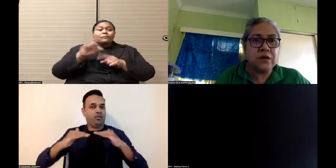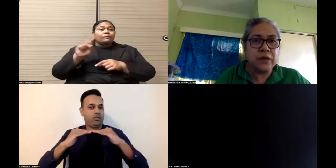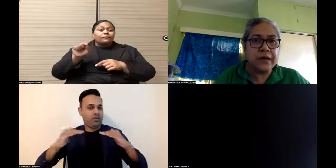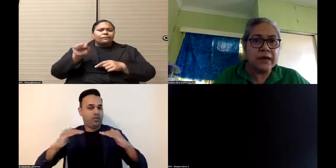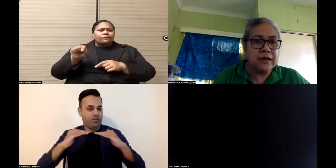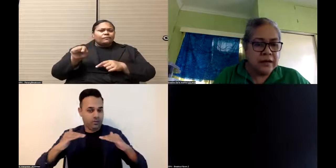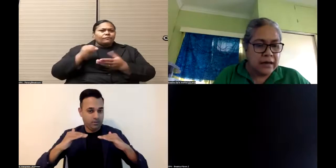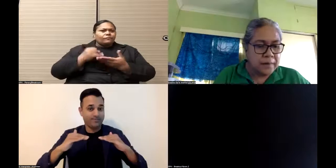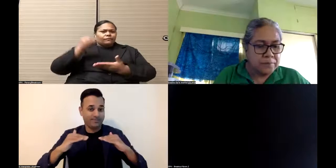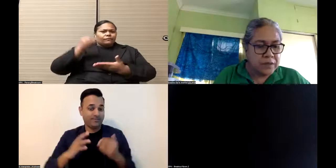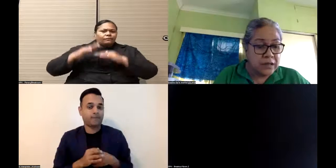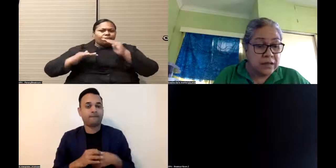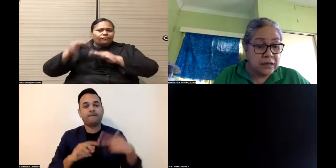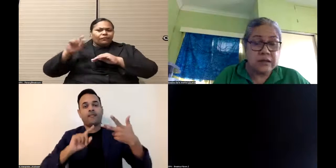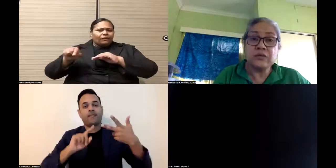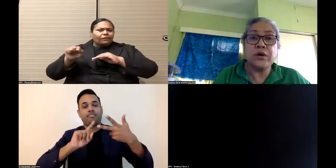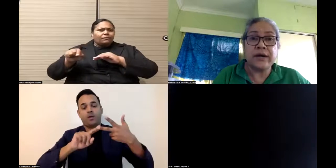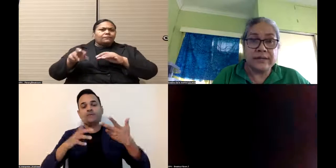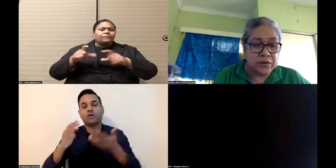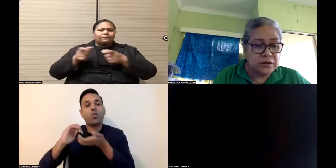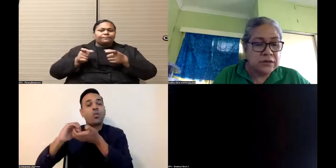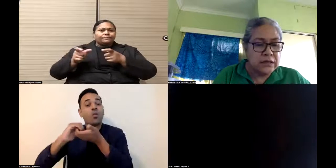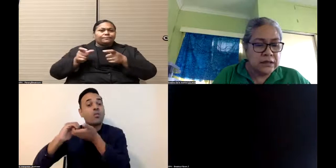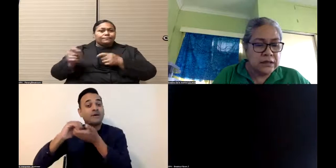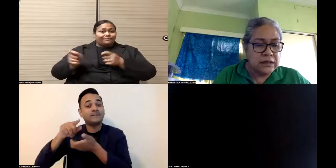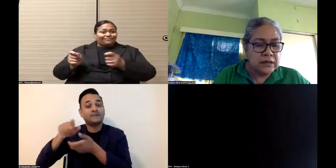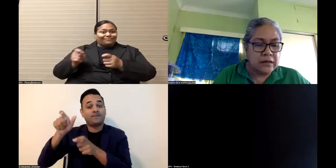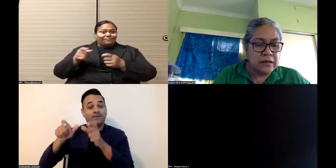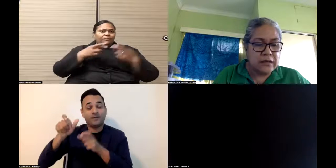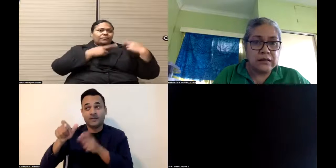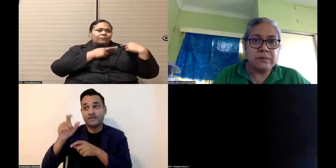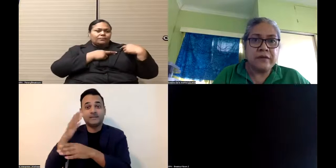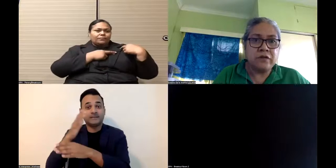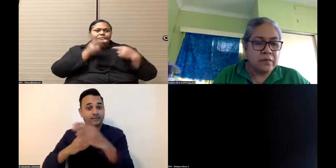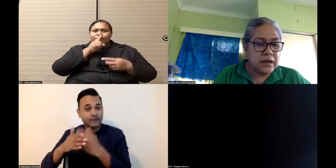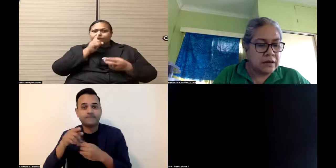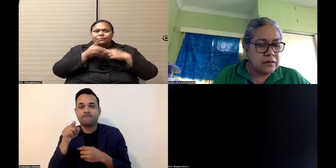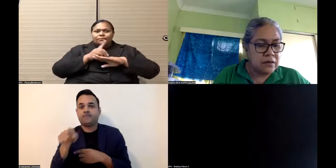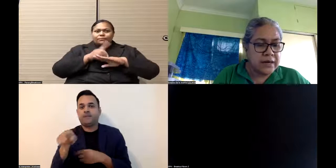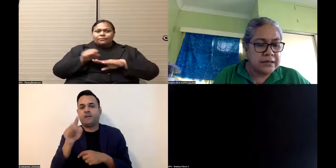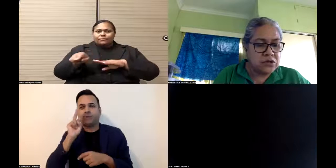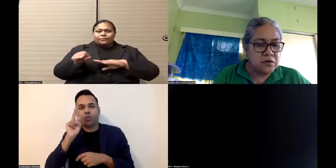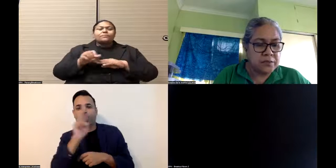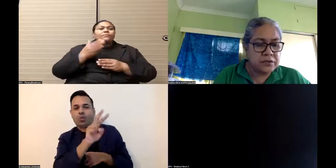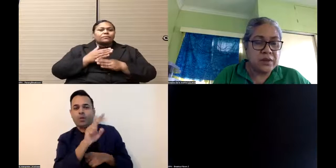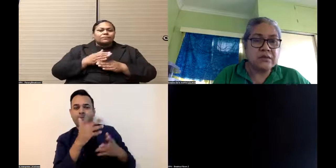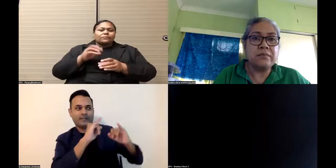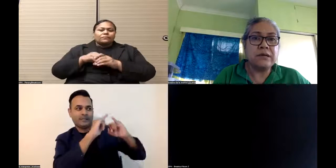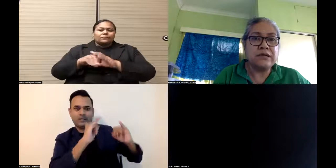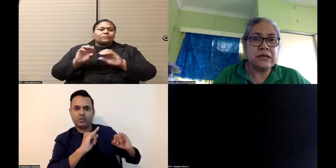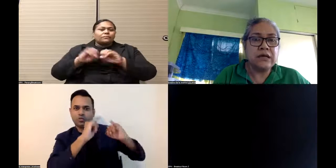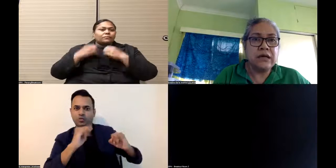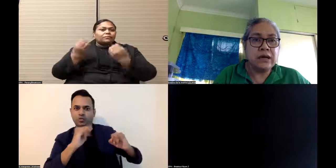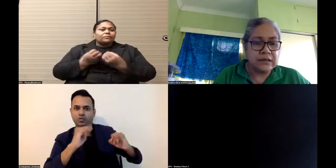are working in these organizations. This platform, the organization of person with